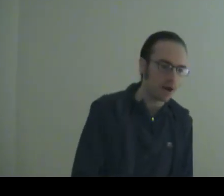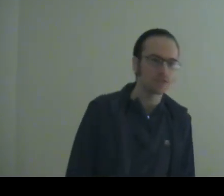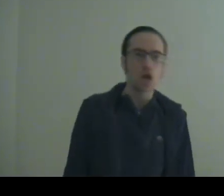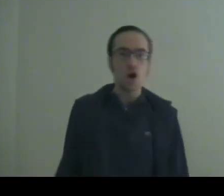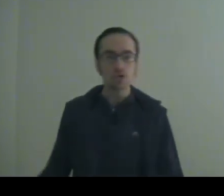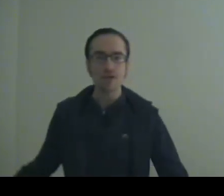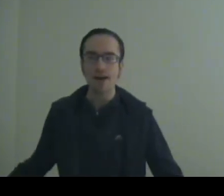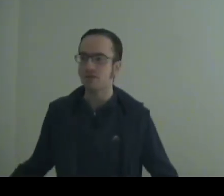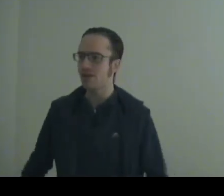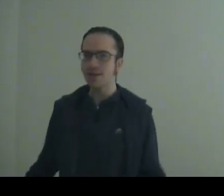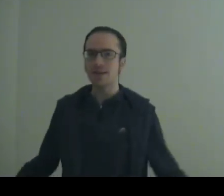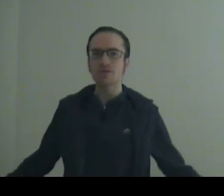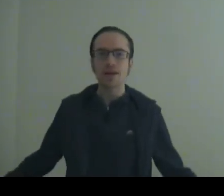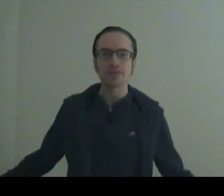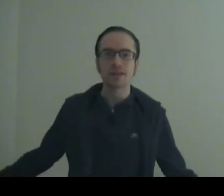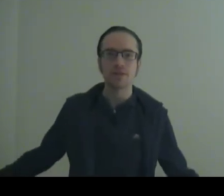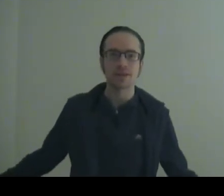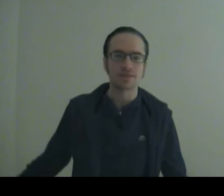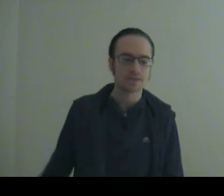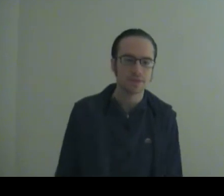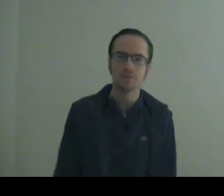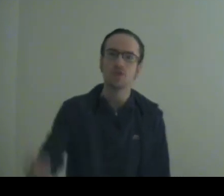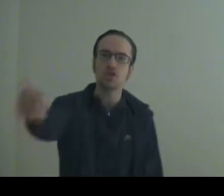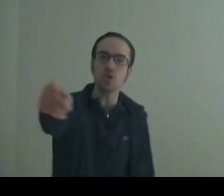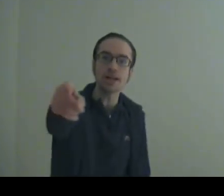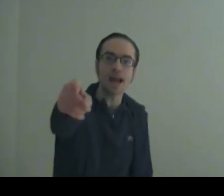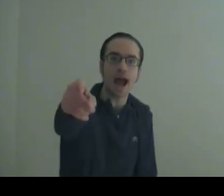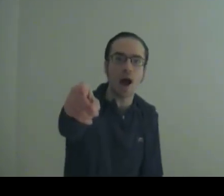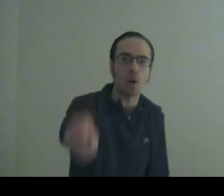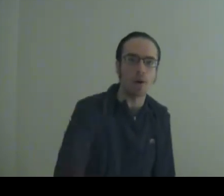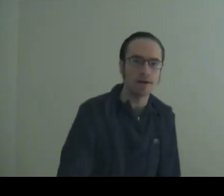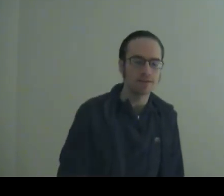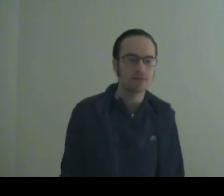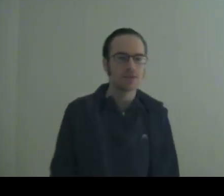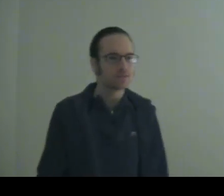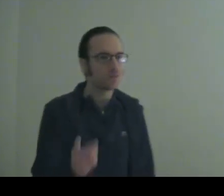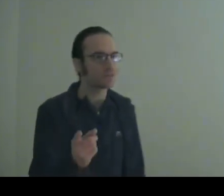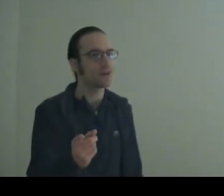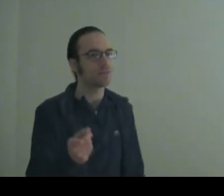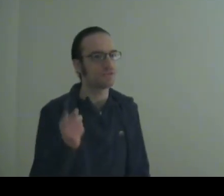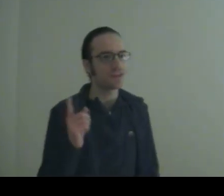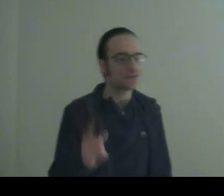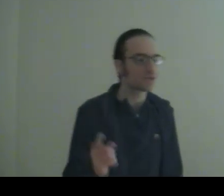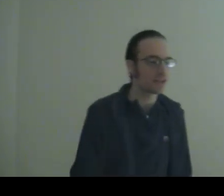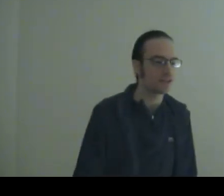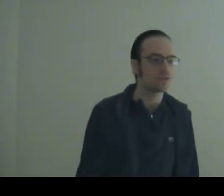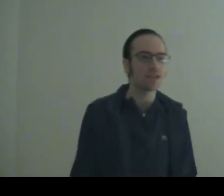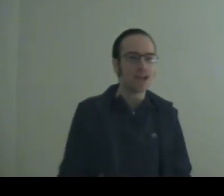pilot's... No survivors! How many times do I have to tell you this? Do it now! Watch that movie, and you'll get that joy. It's